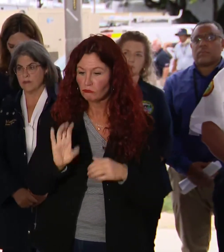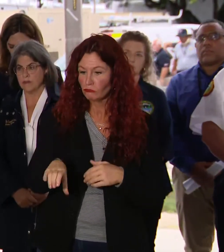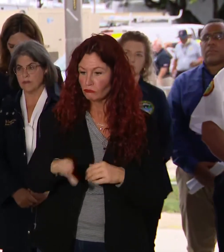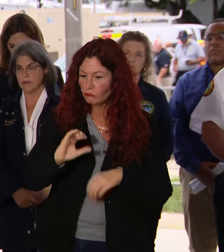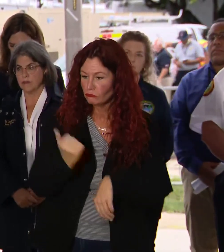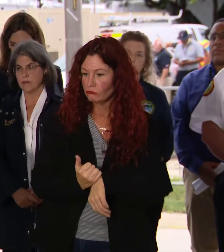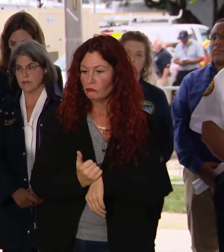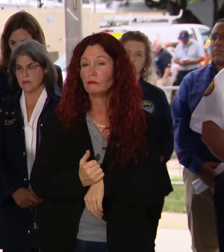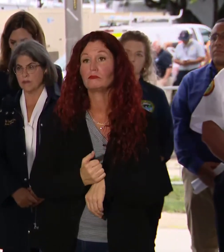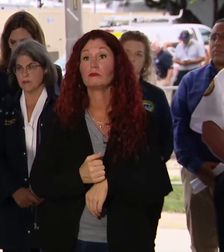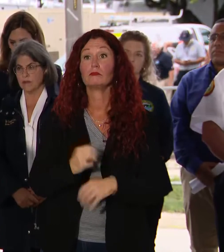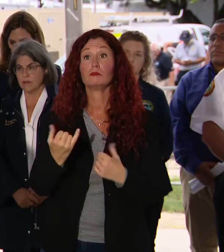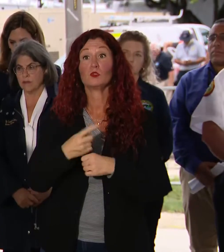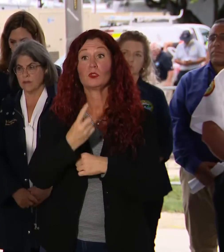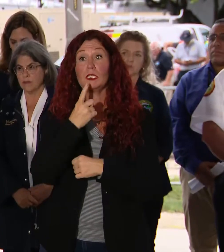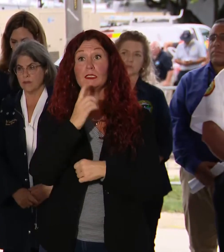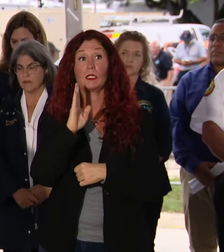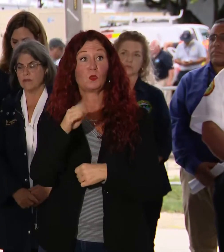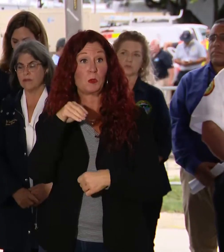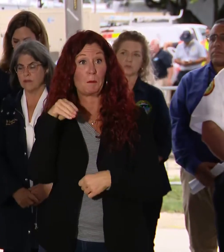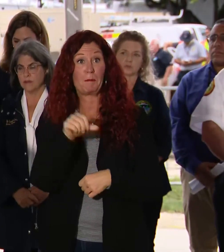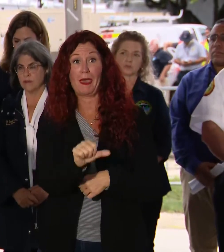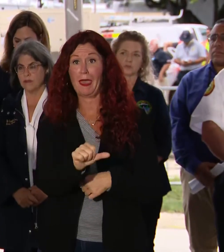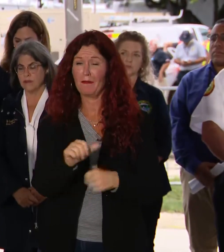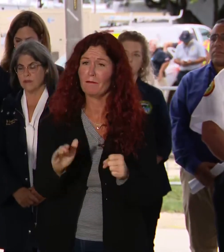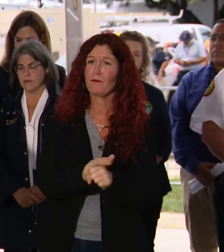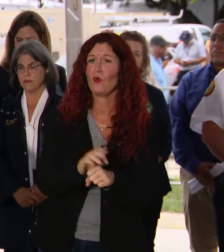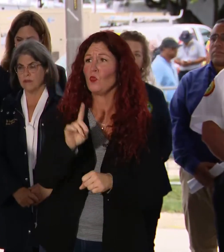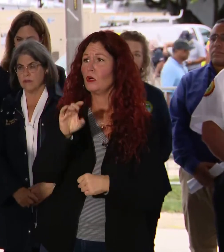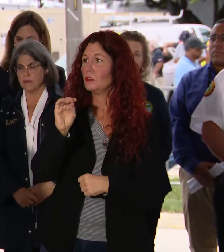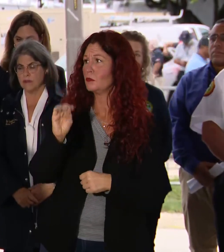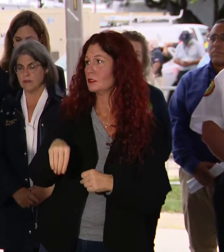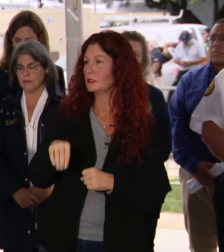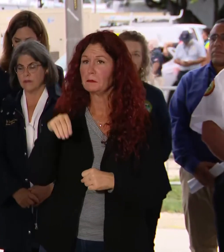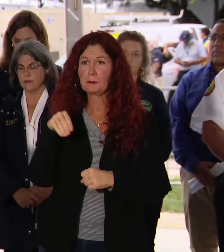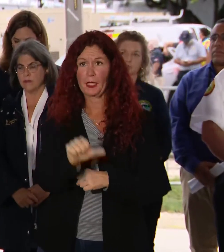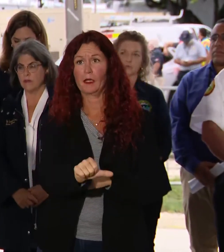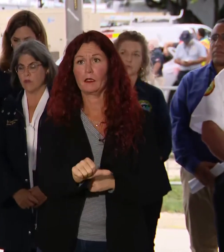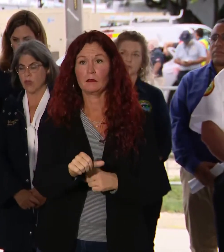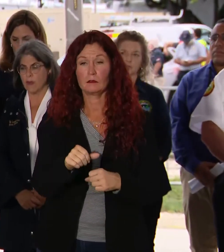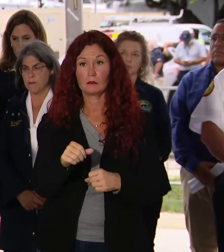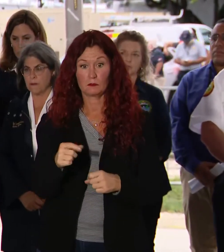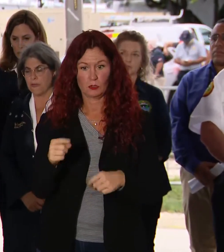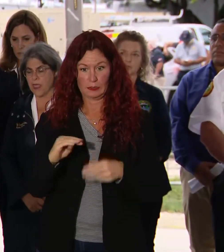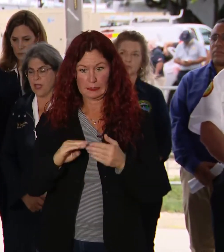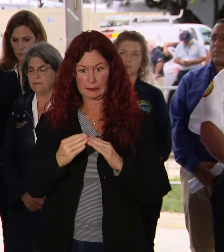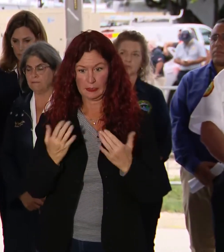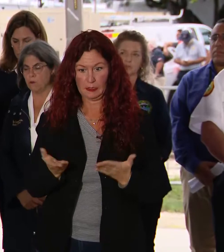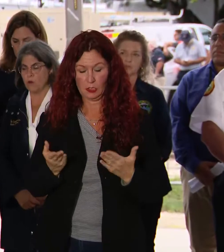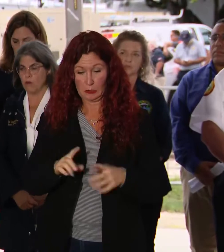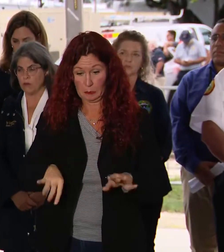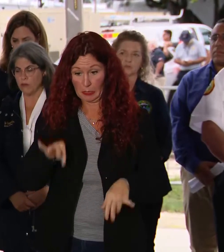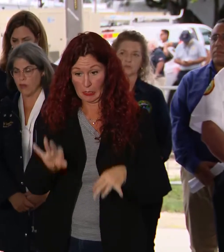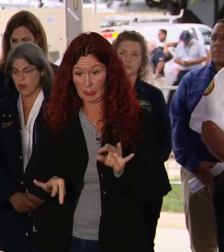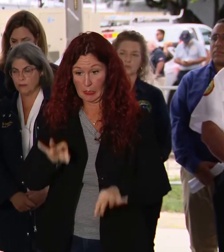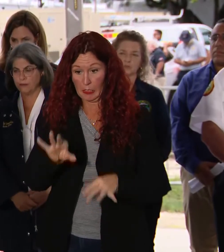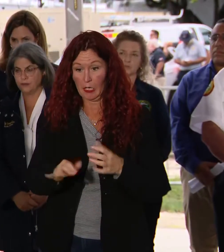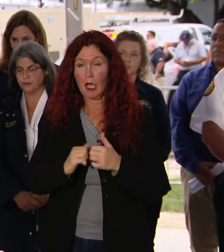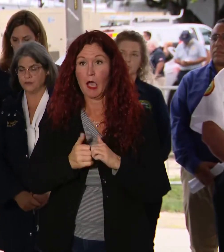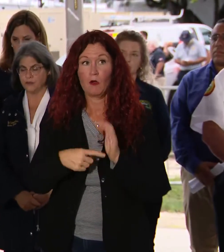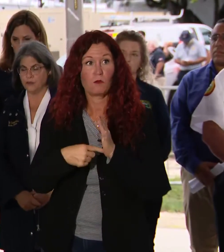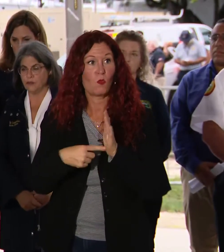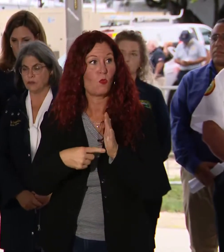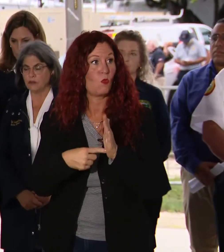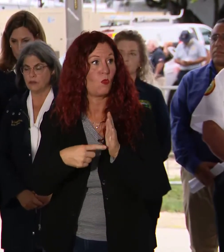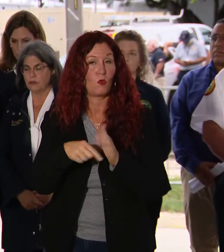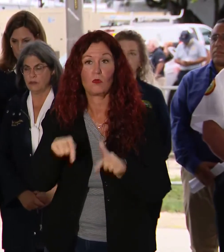100% of the expenses for the reimbursements that will be necessary given the deficits that many of